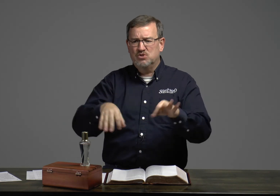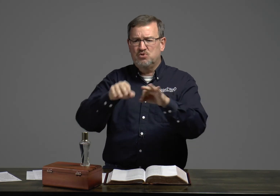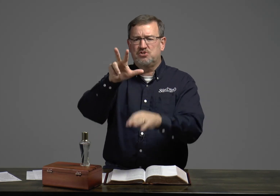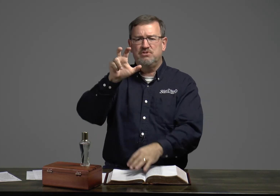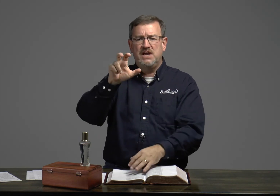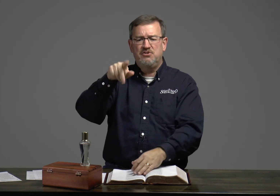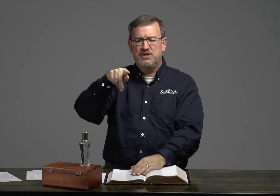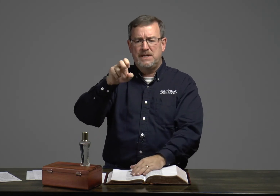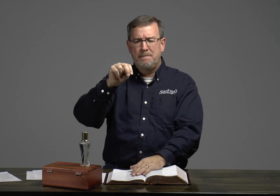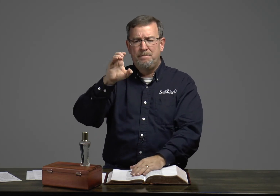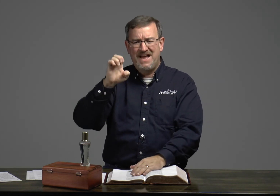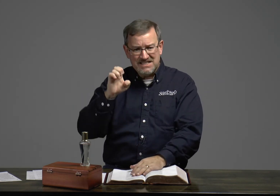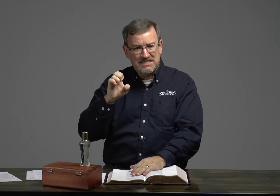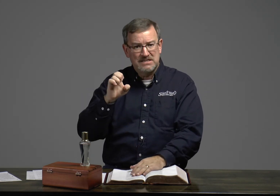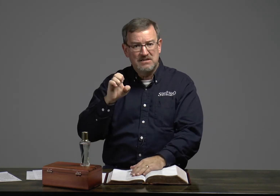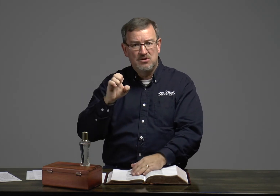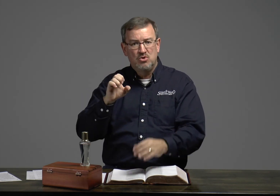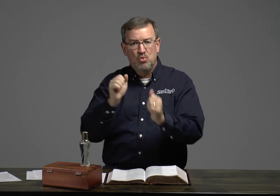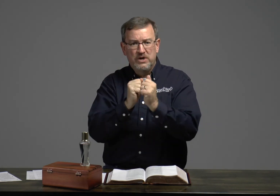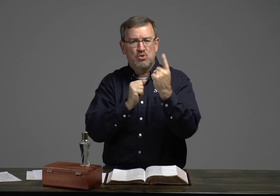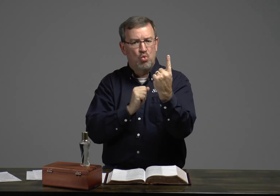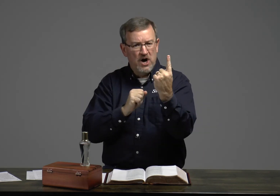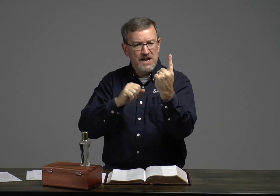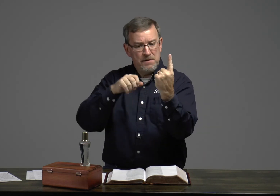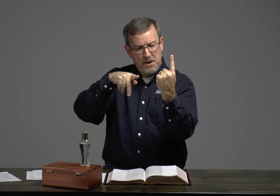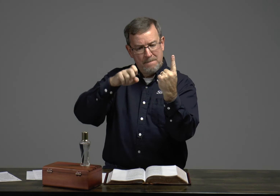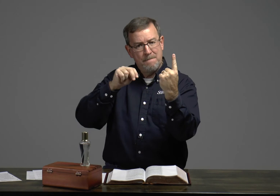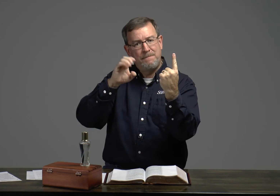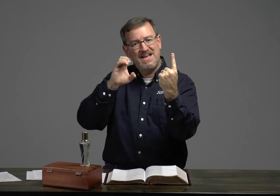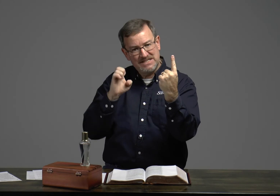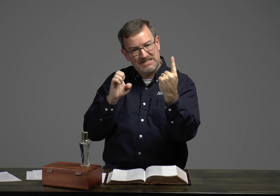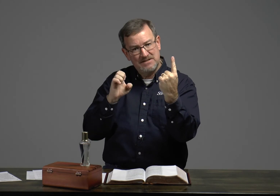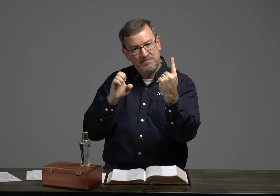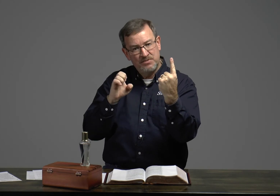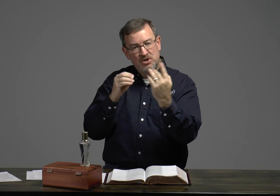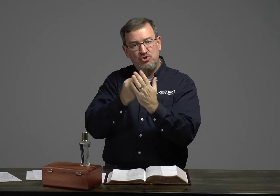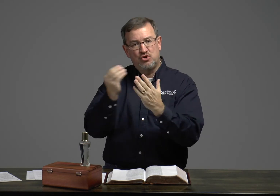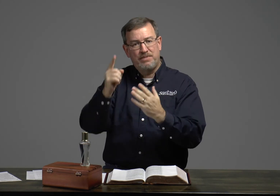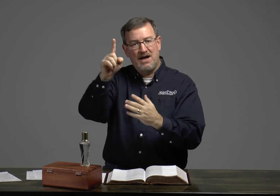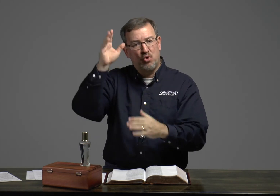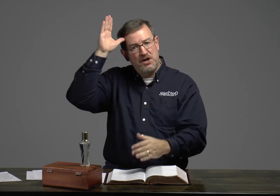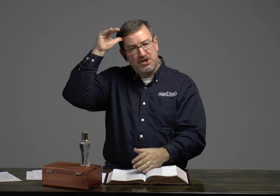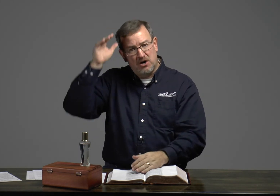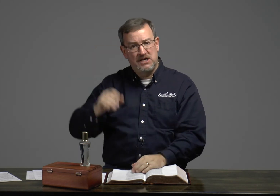worth 300 pence, with 1 pence, you could buy 1 donkey.